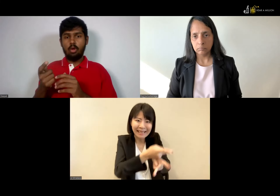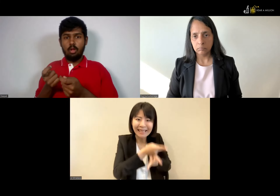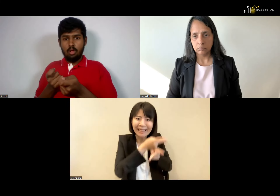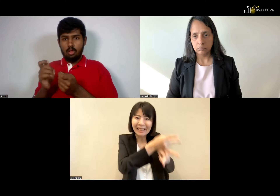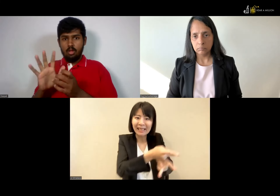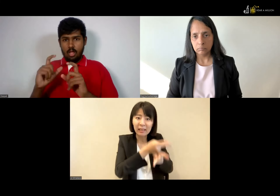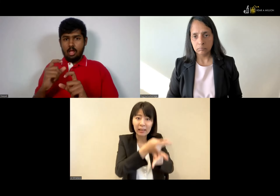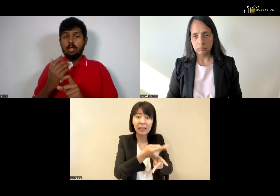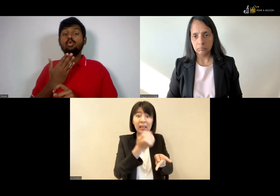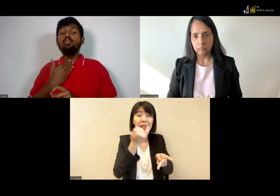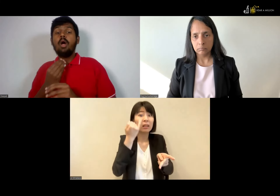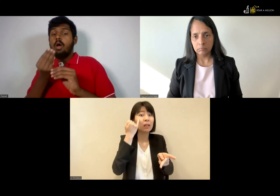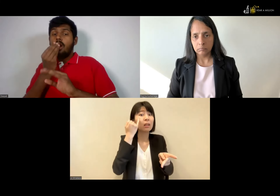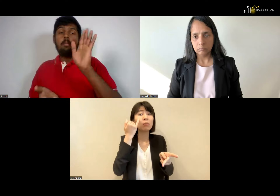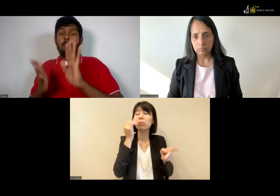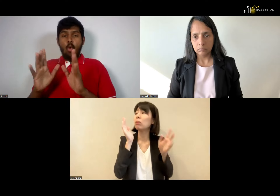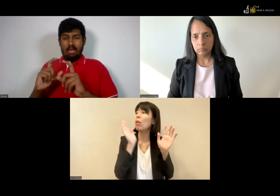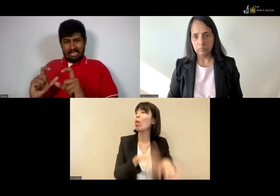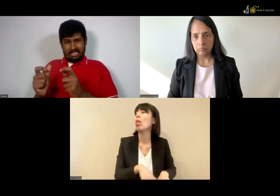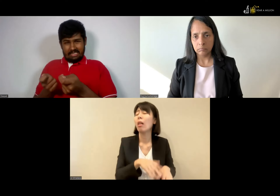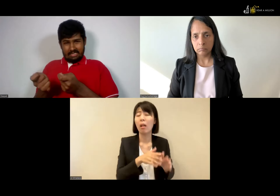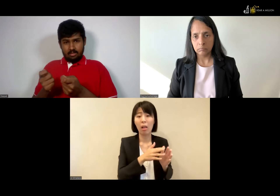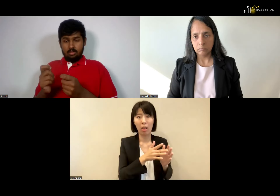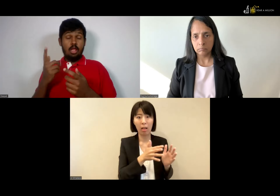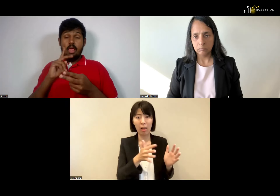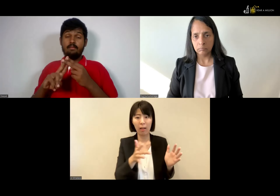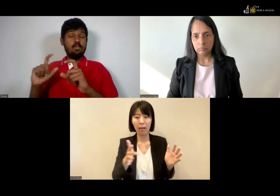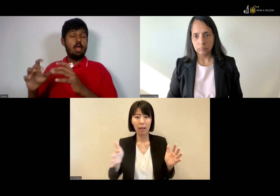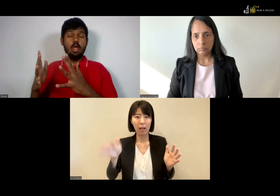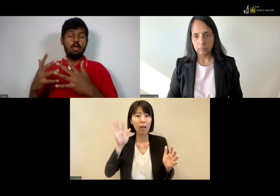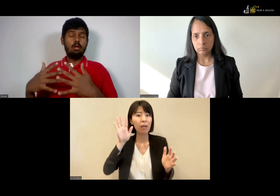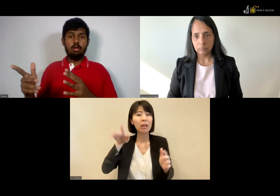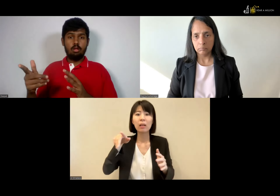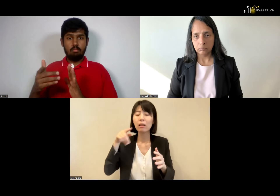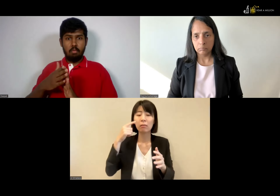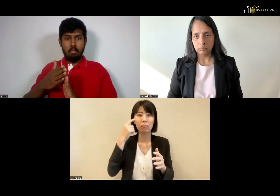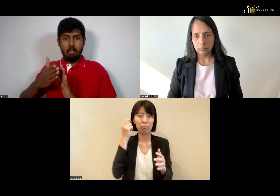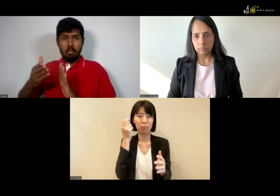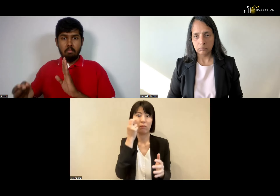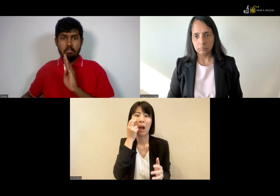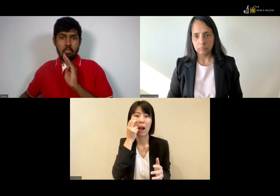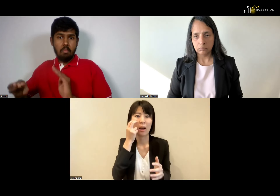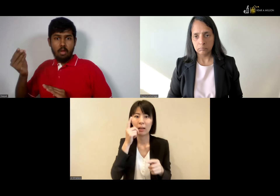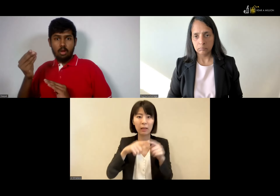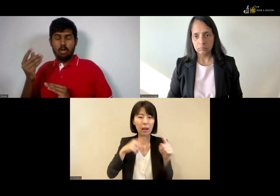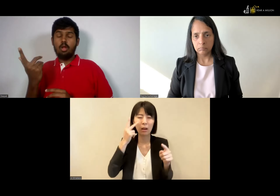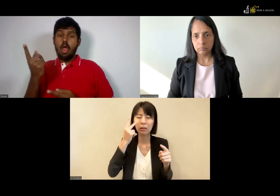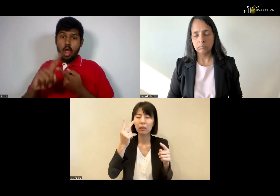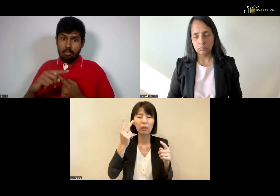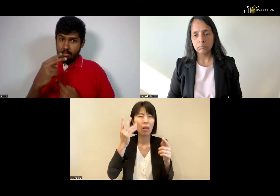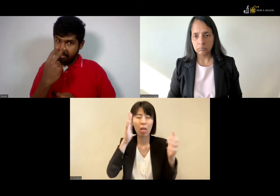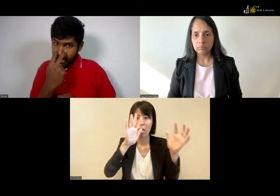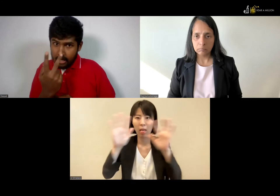So, and diabetes, etc. So that kind of healthcare services have been provided.